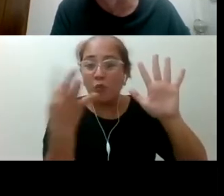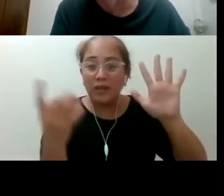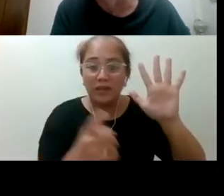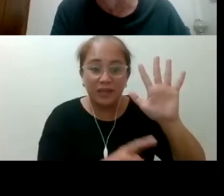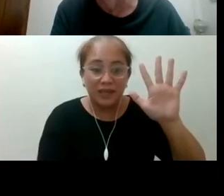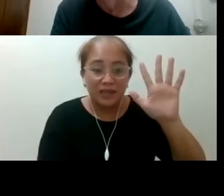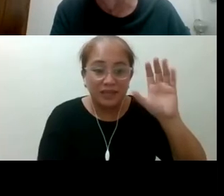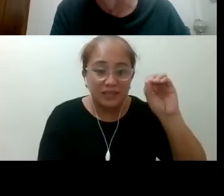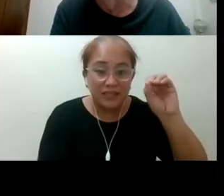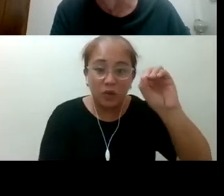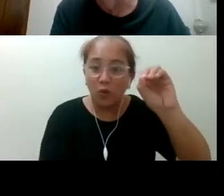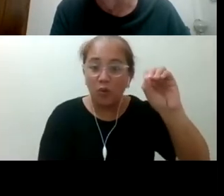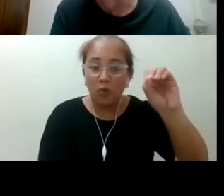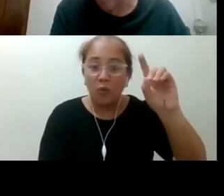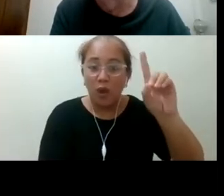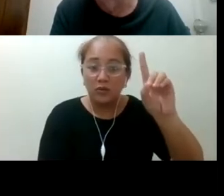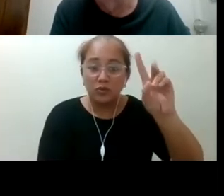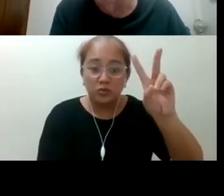4.